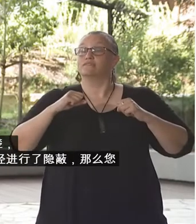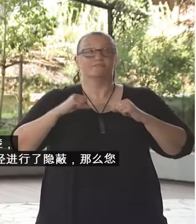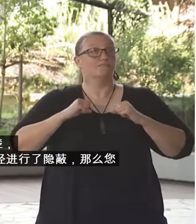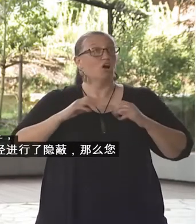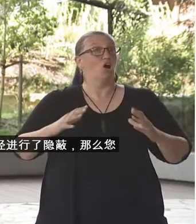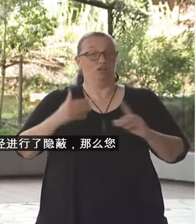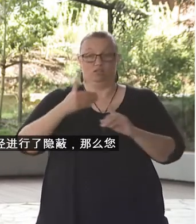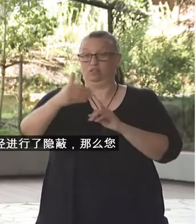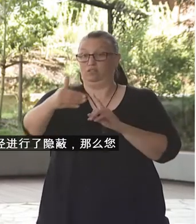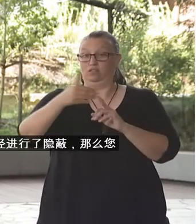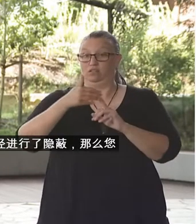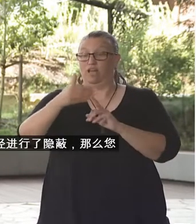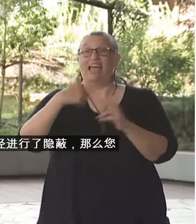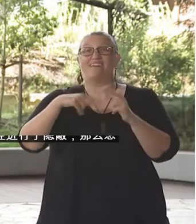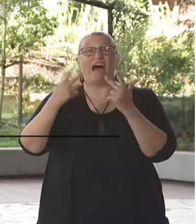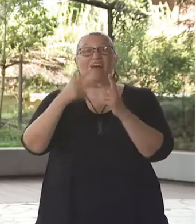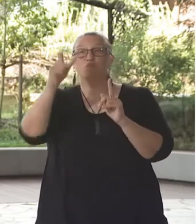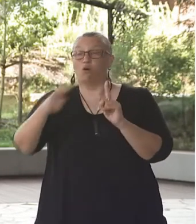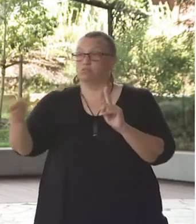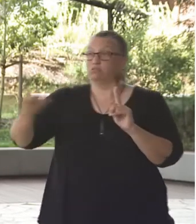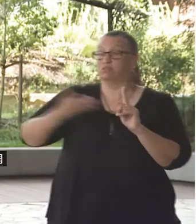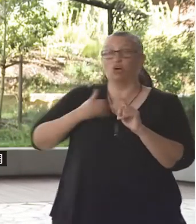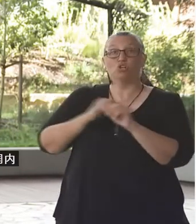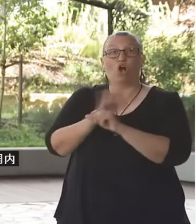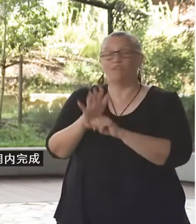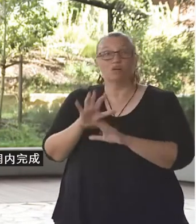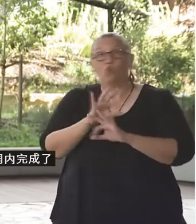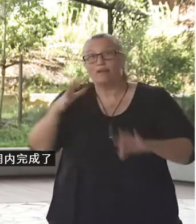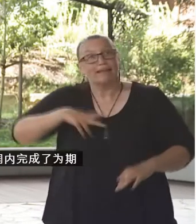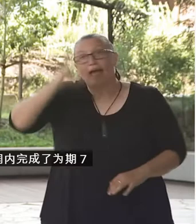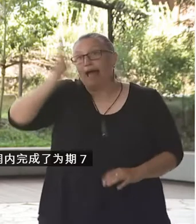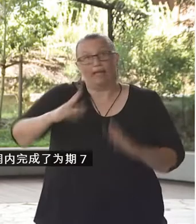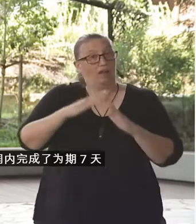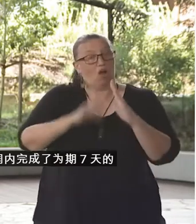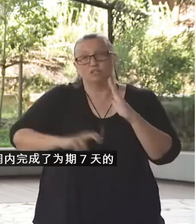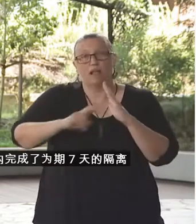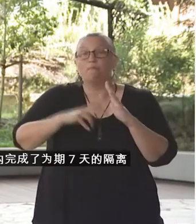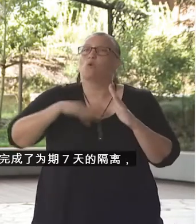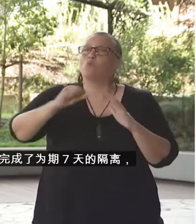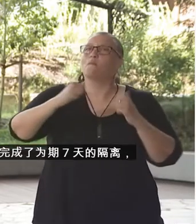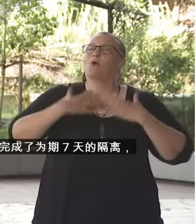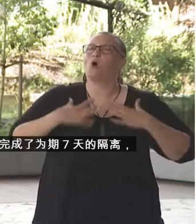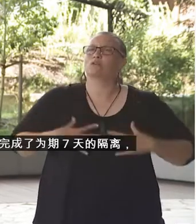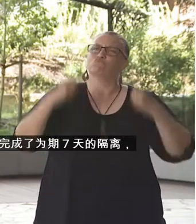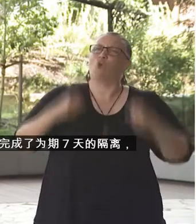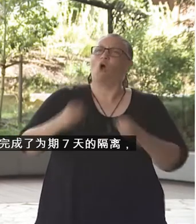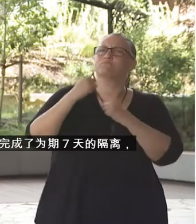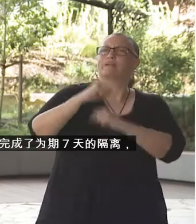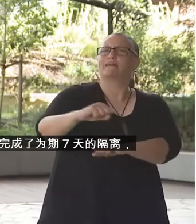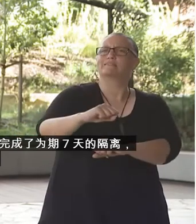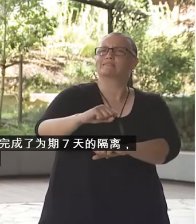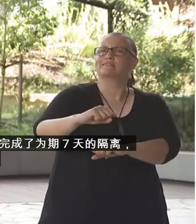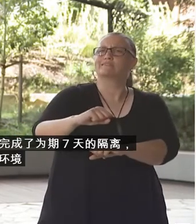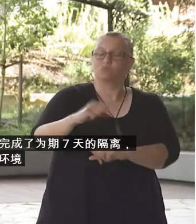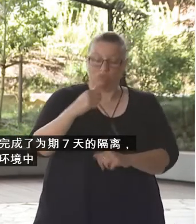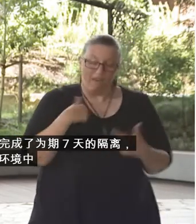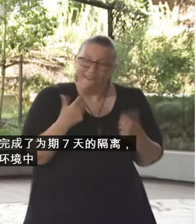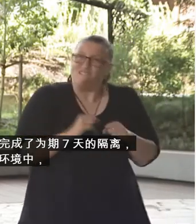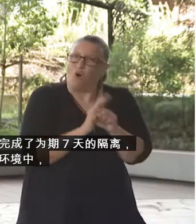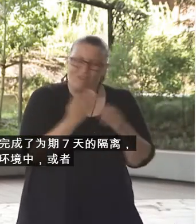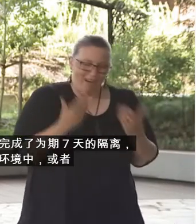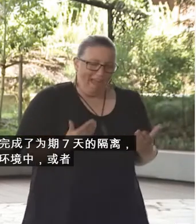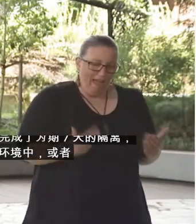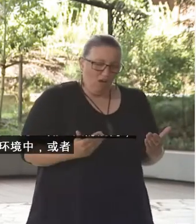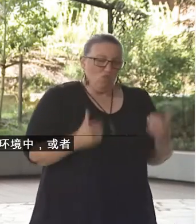COVID, you've gone in and done your 7 days isolation, for the next 4 weeks, even if you get exposed to